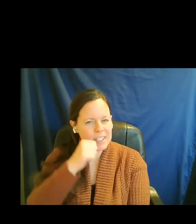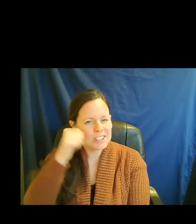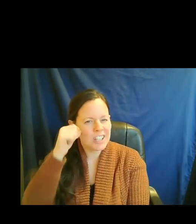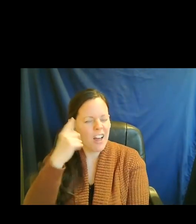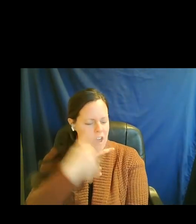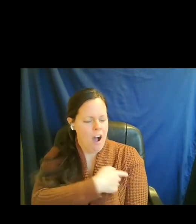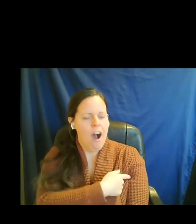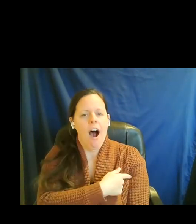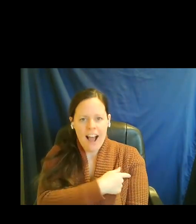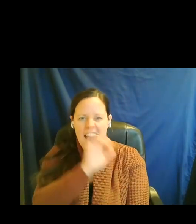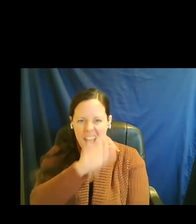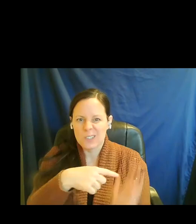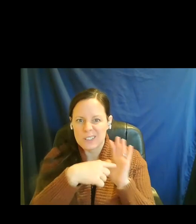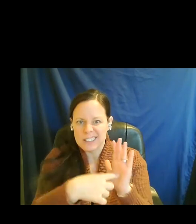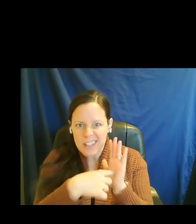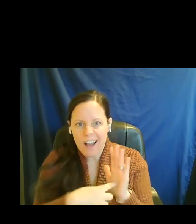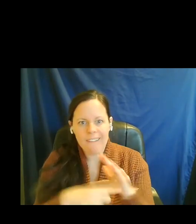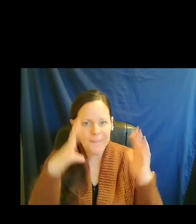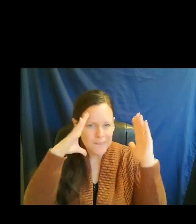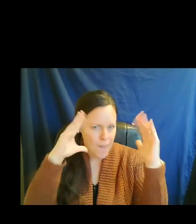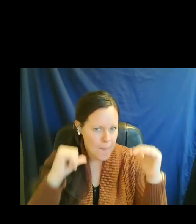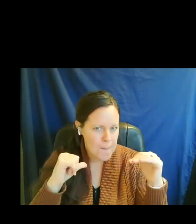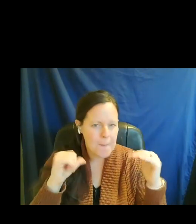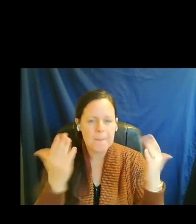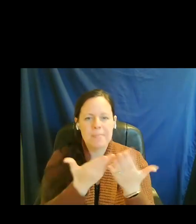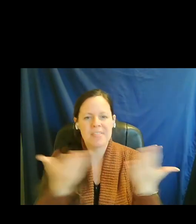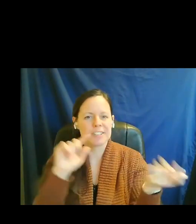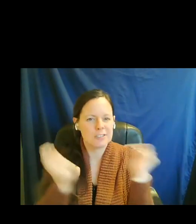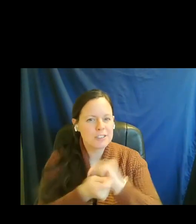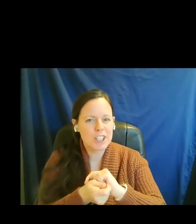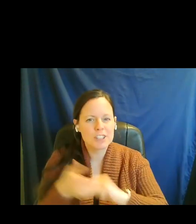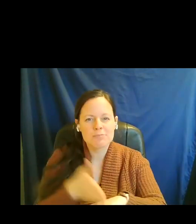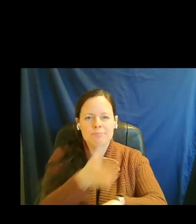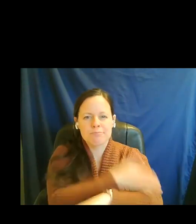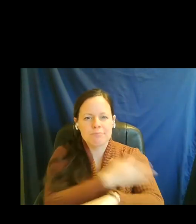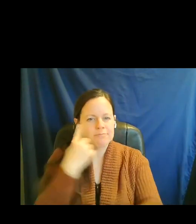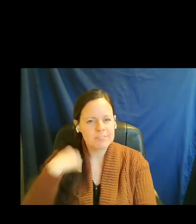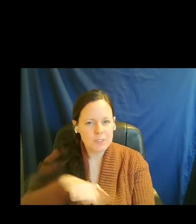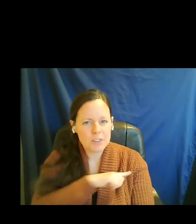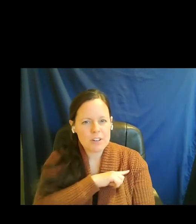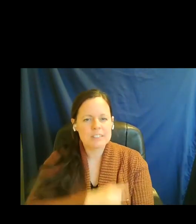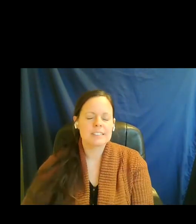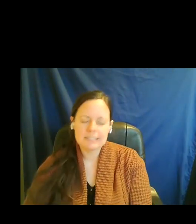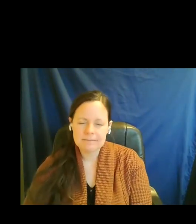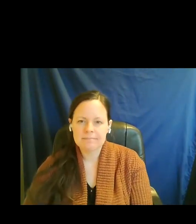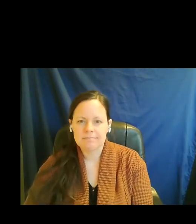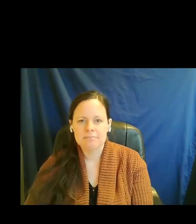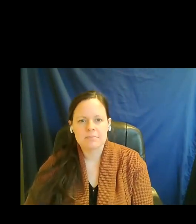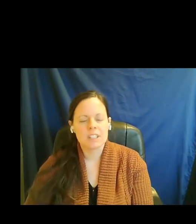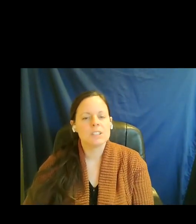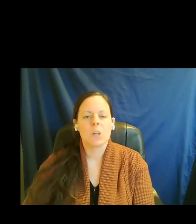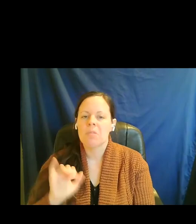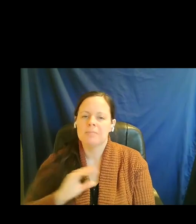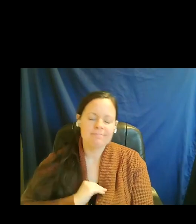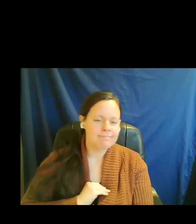of hope, that things are changing and improving for us. So it's just a morale